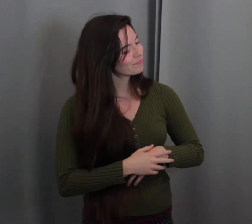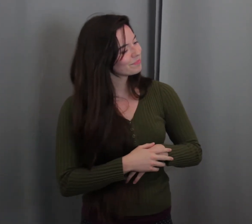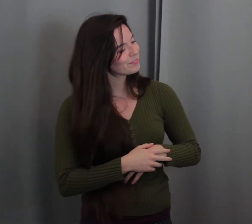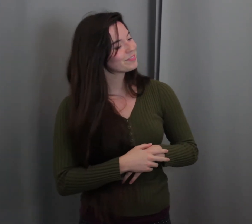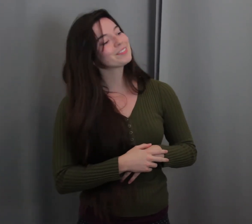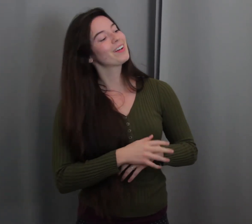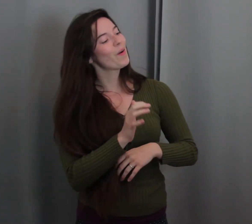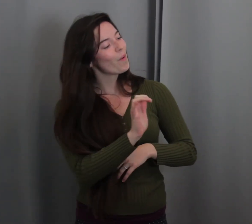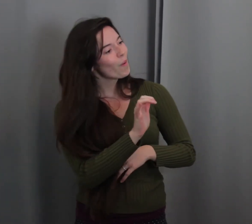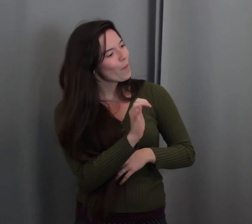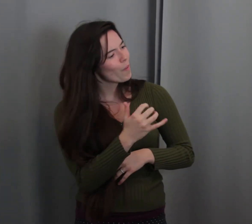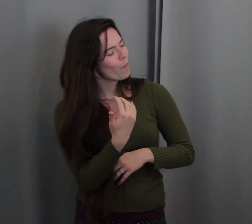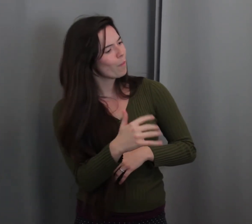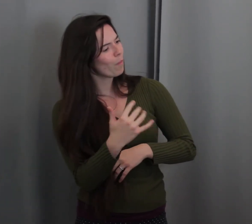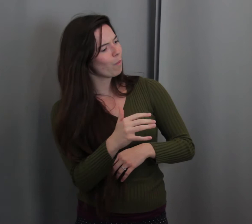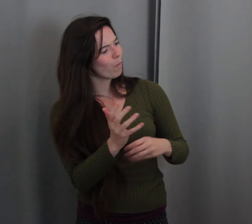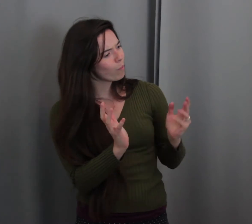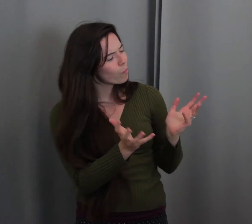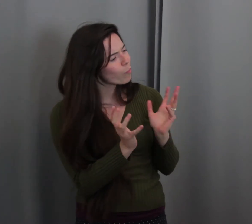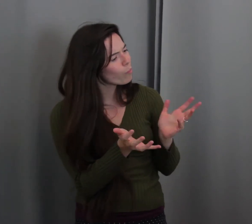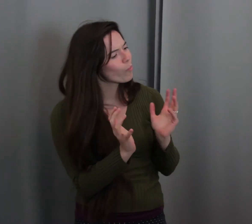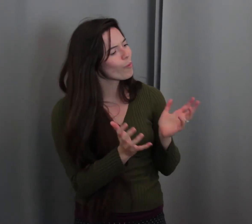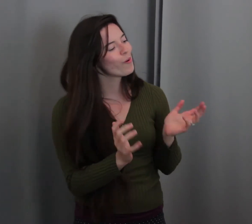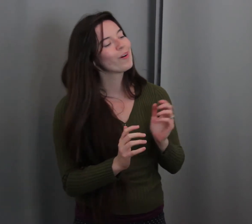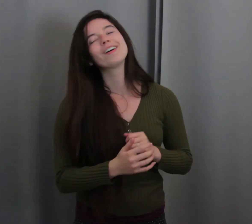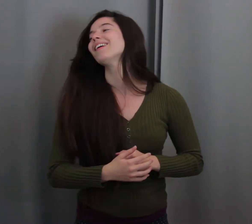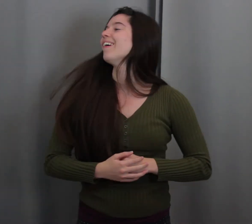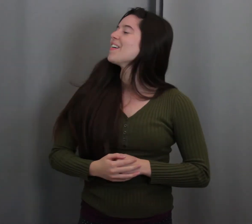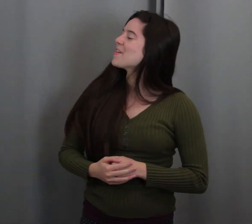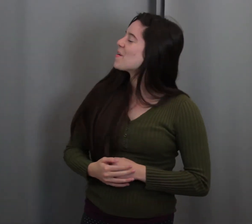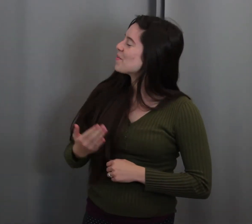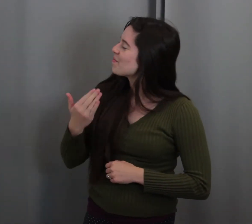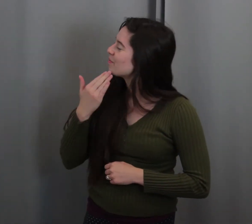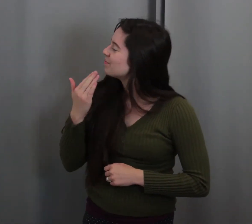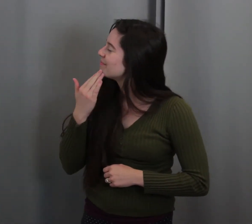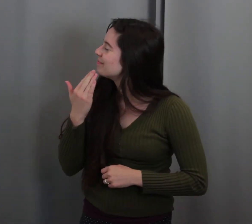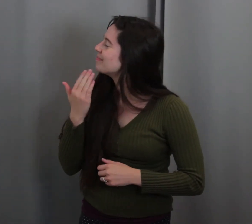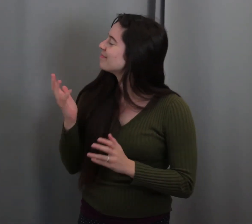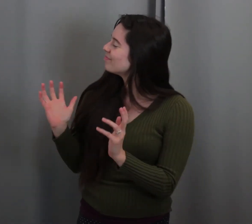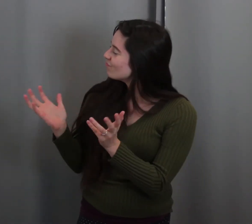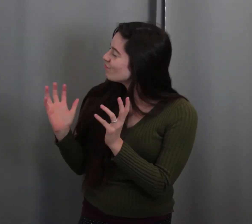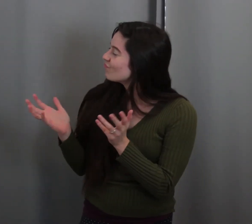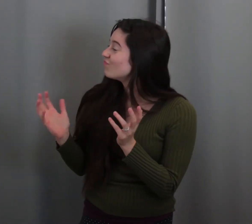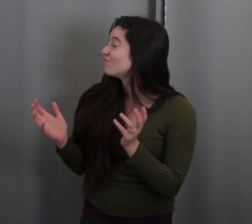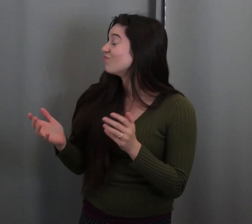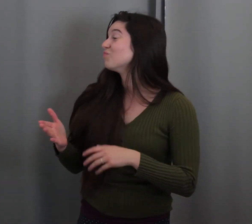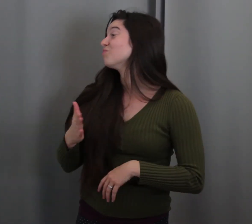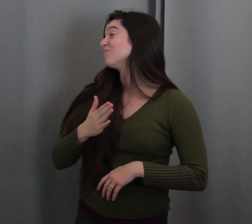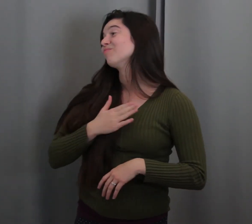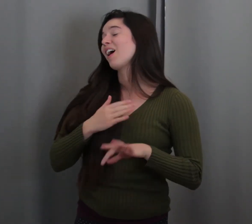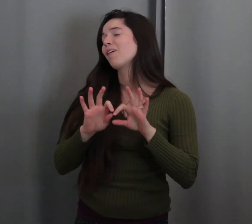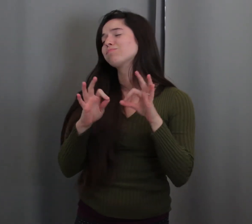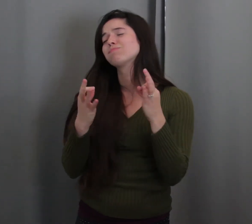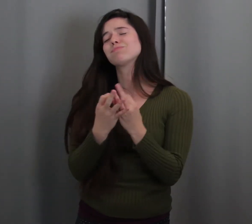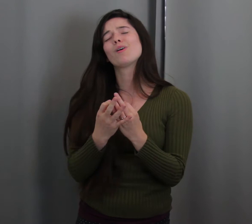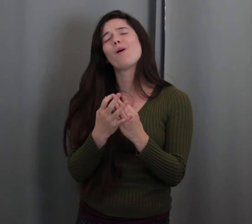to support his daughter, her 5 children, and her husband, who